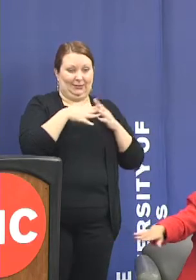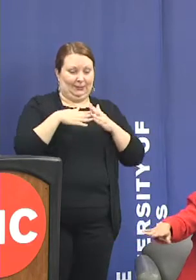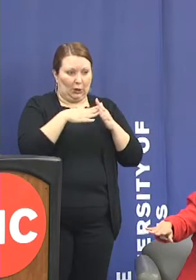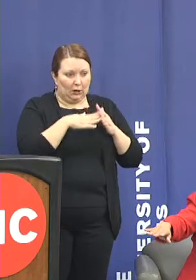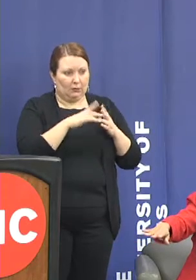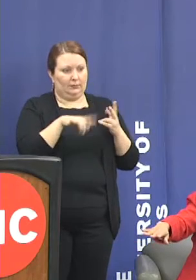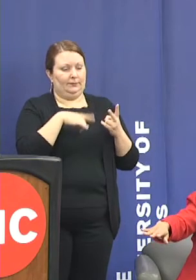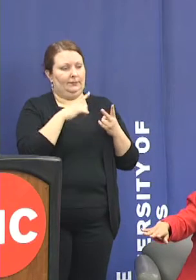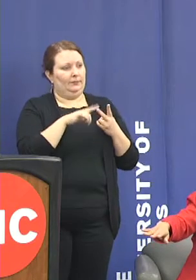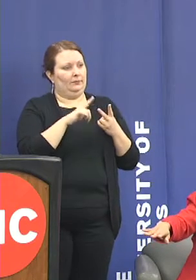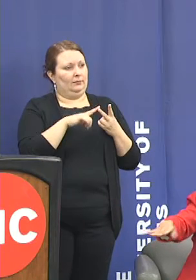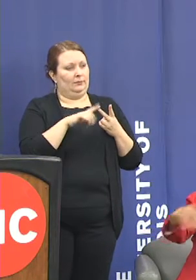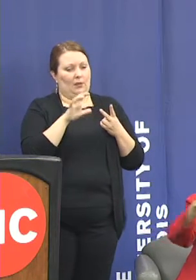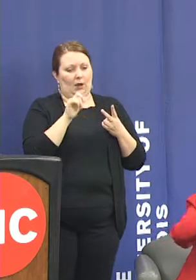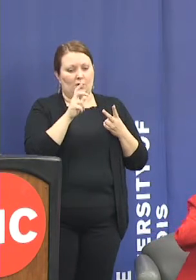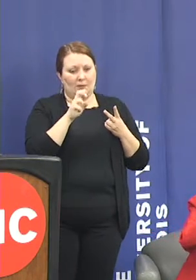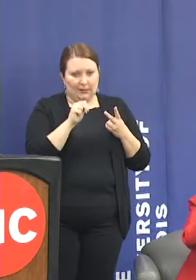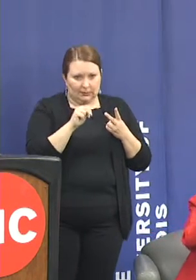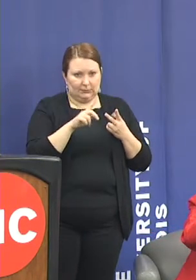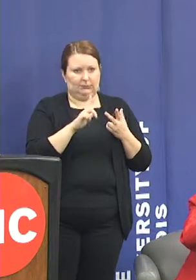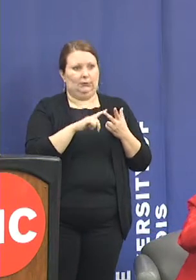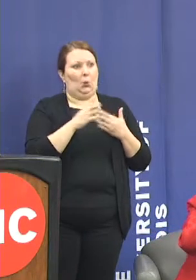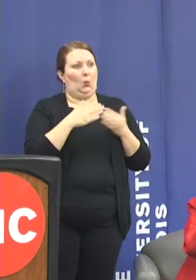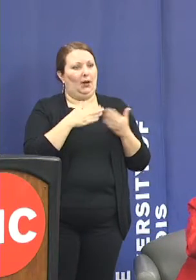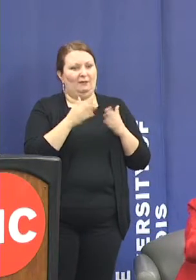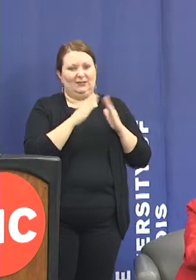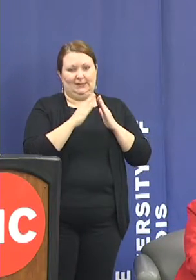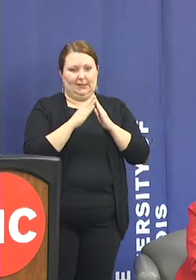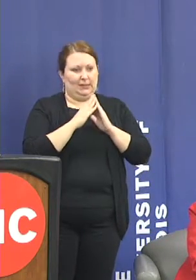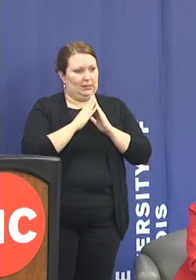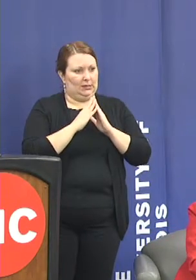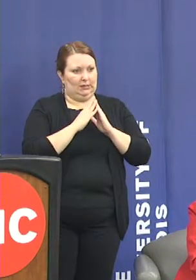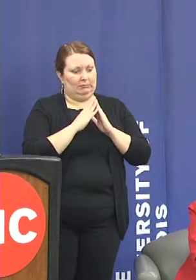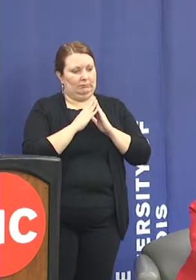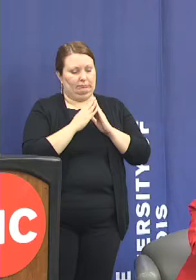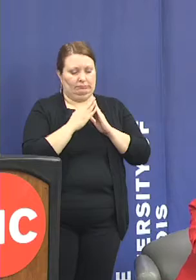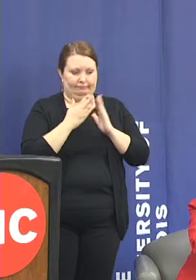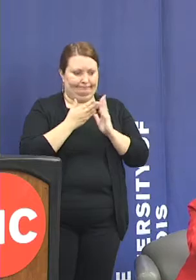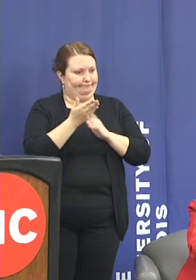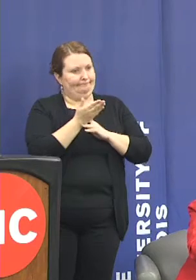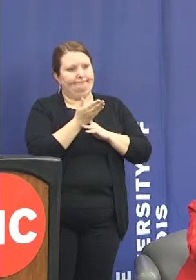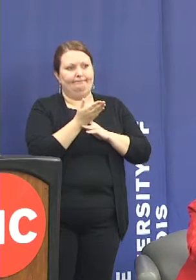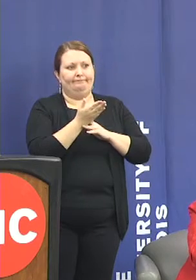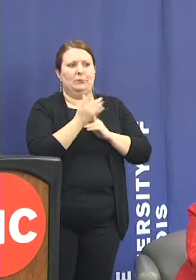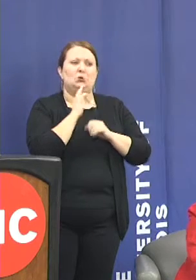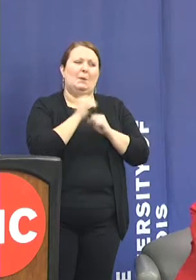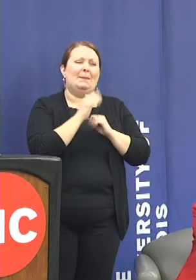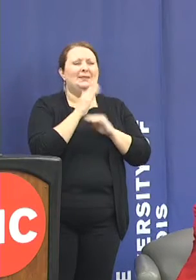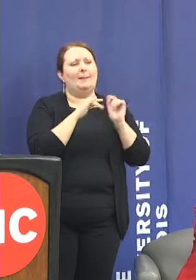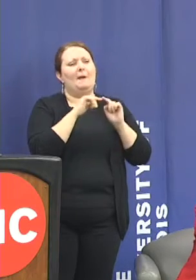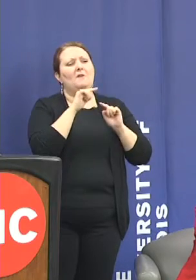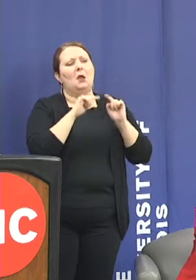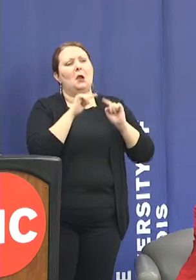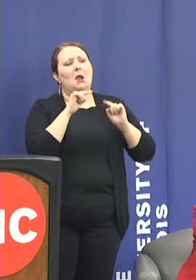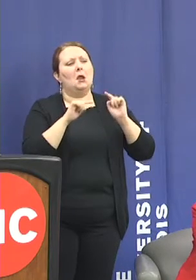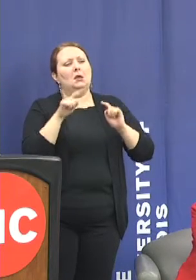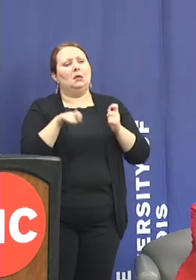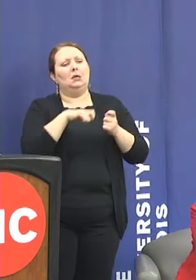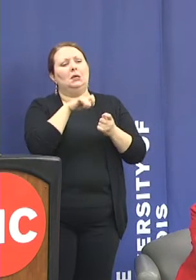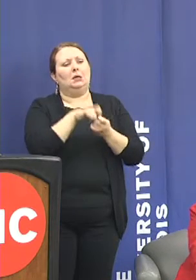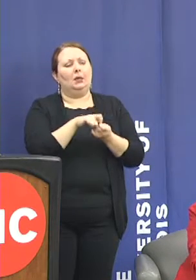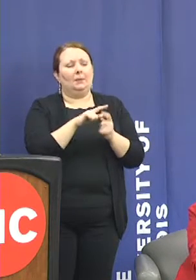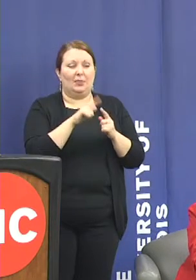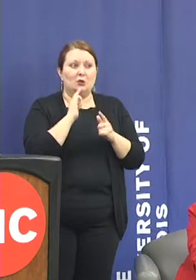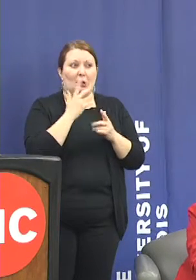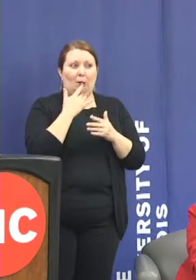in the Caribbean, in whatever city you walk through, it's true there might be some variations on what specific, but